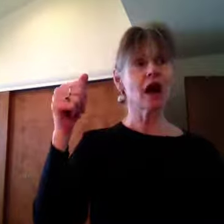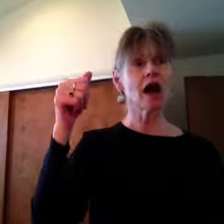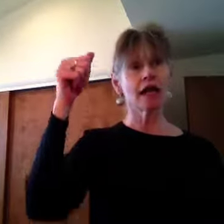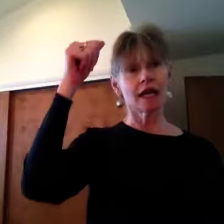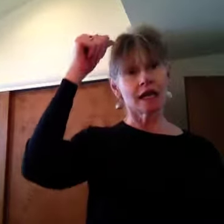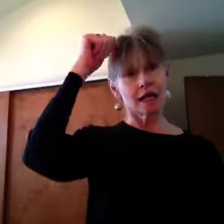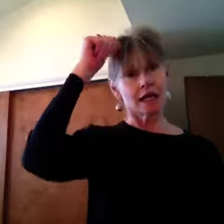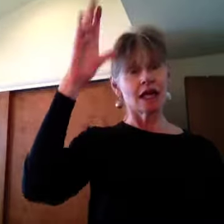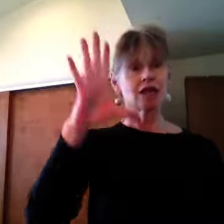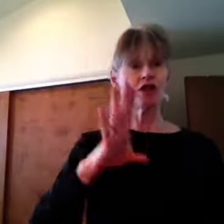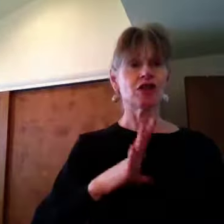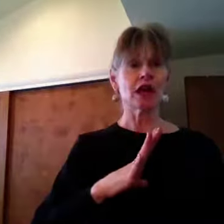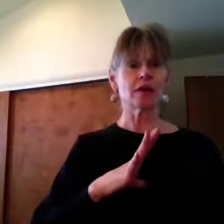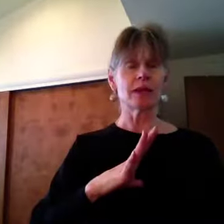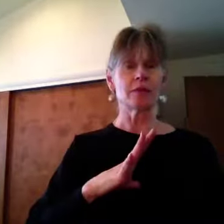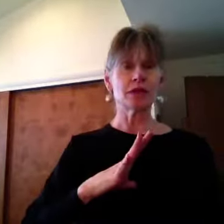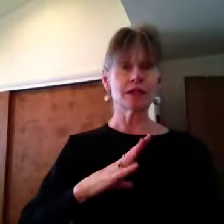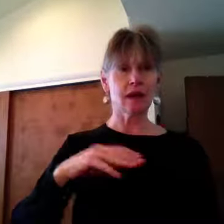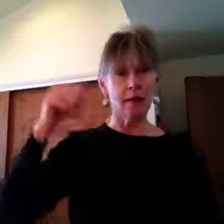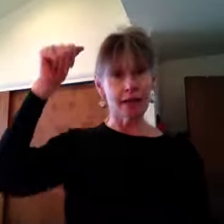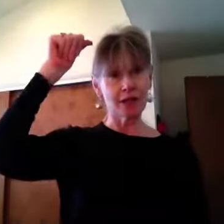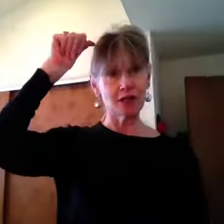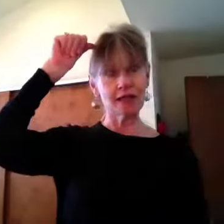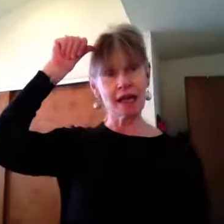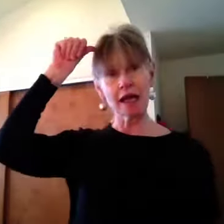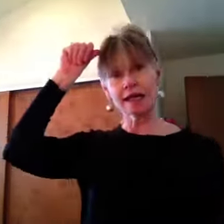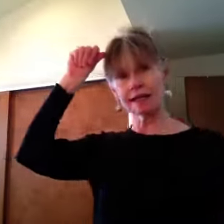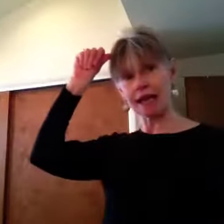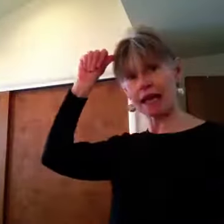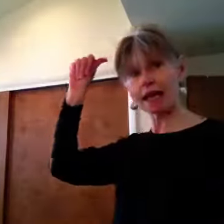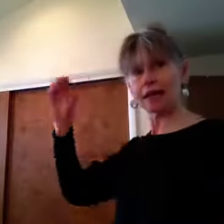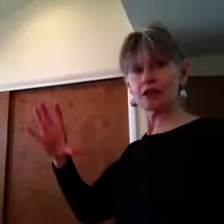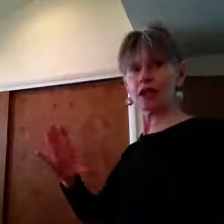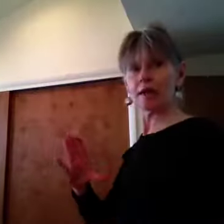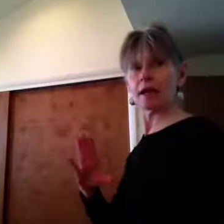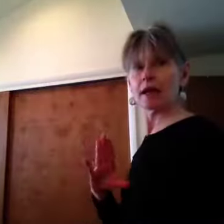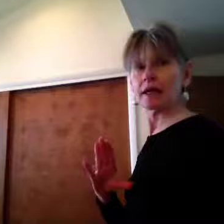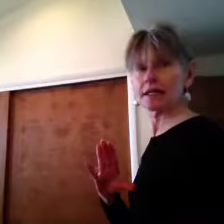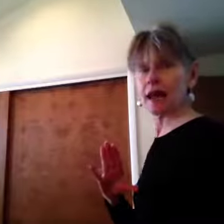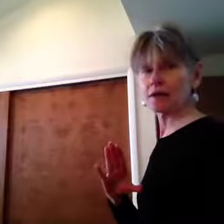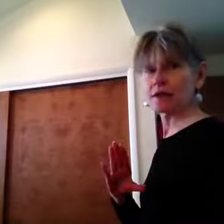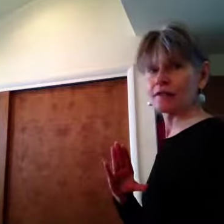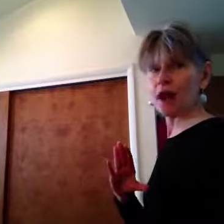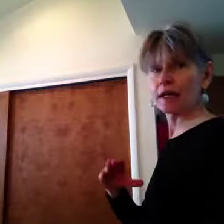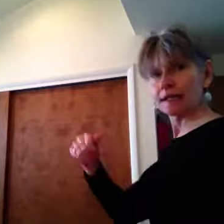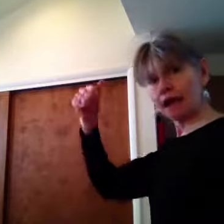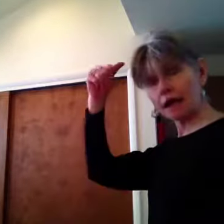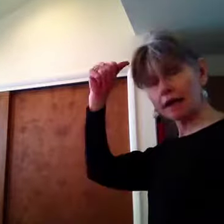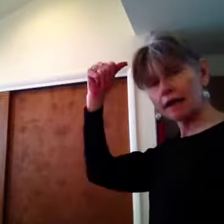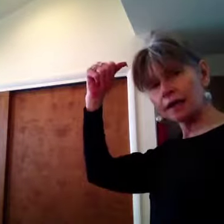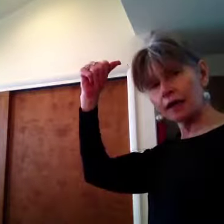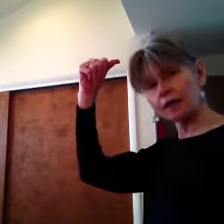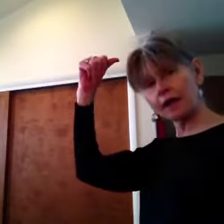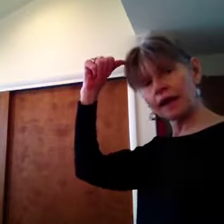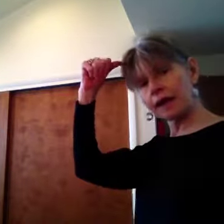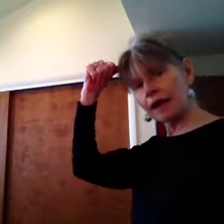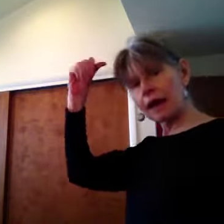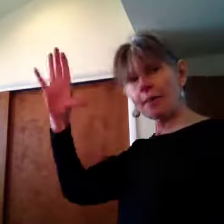got gentleman, which is a combination sign. It's an A hand shape down to the fine sign. So you're thinking